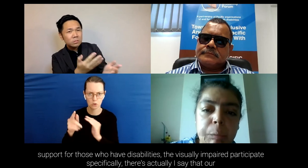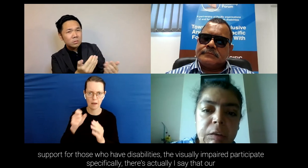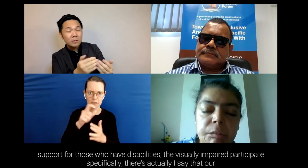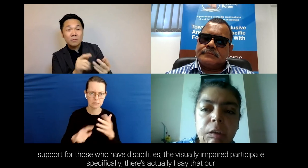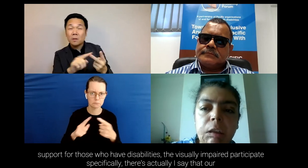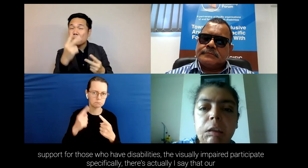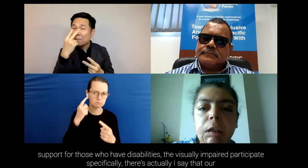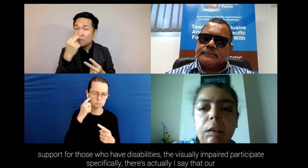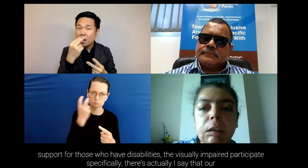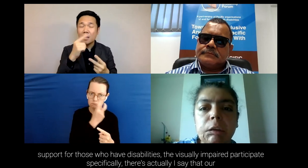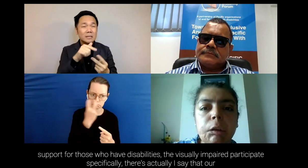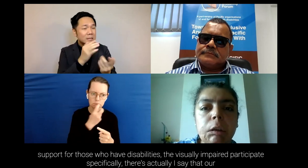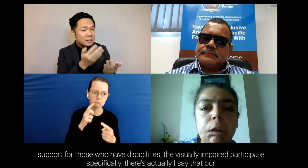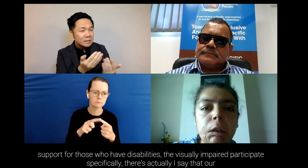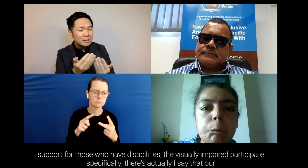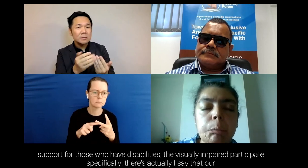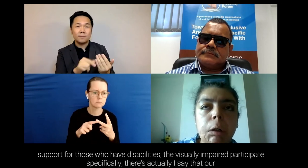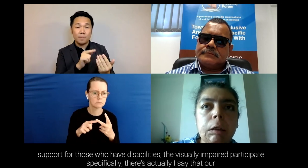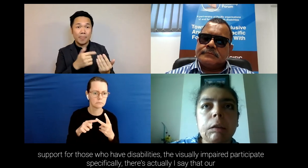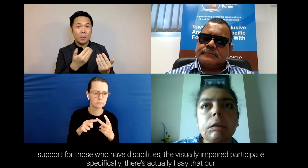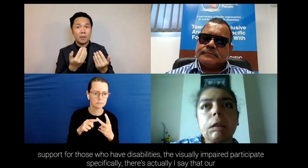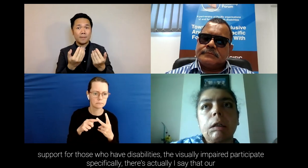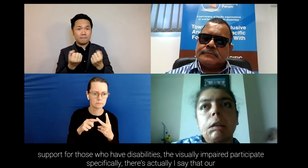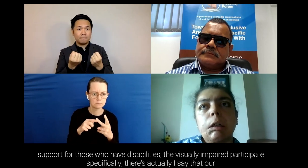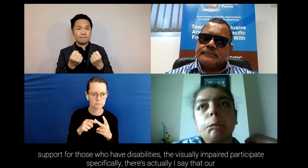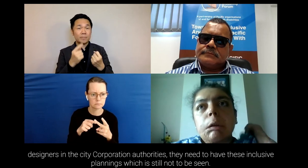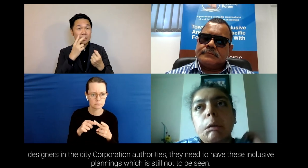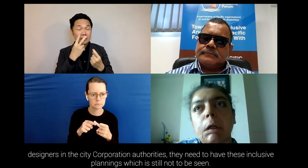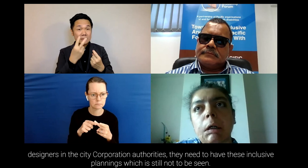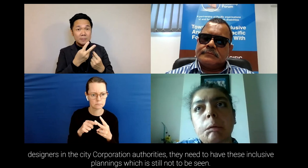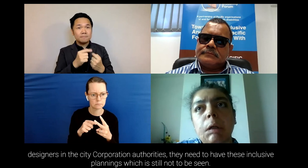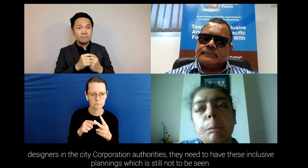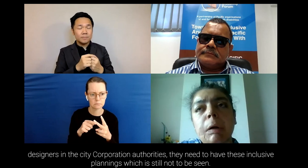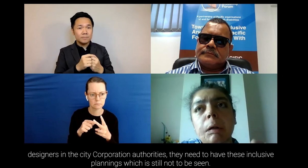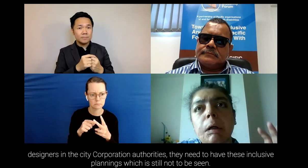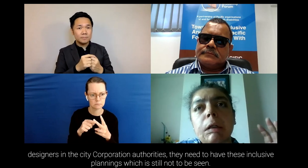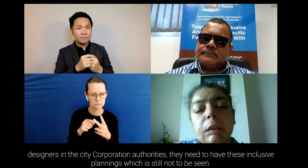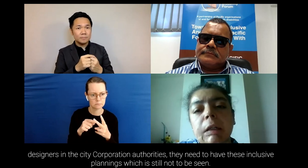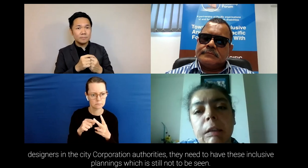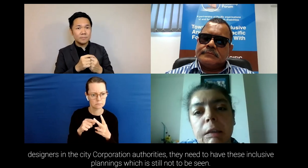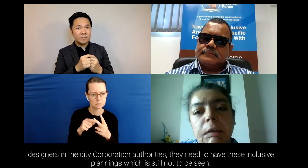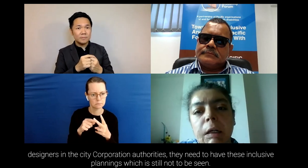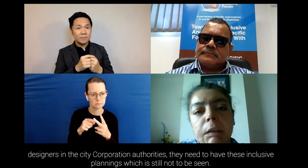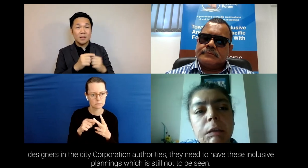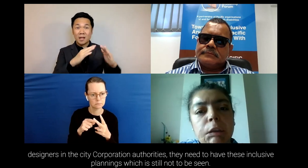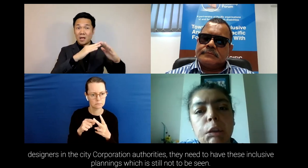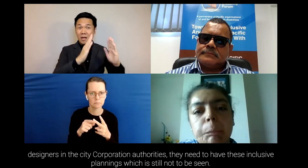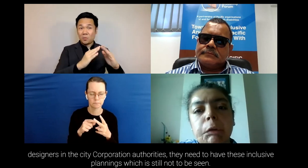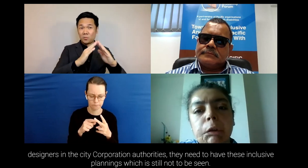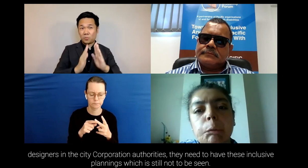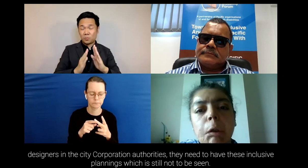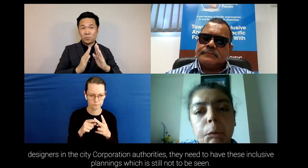But specifically, there is actually, I can say that urban designers and the